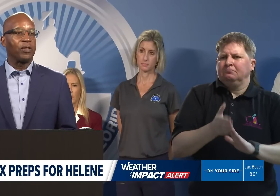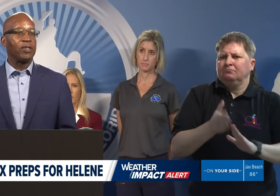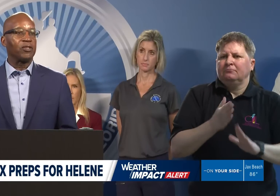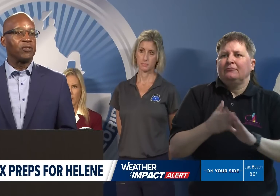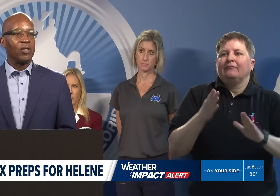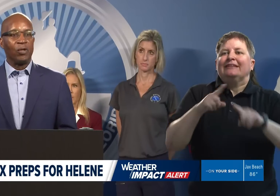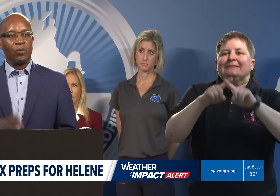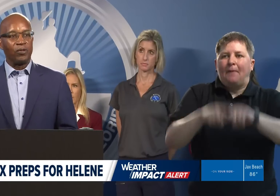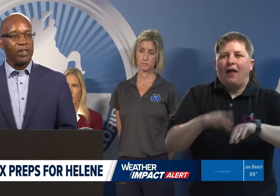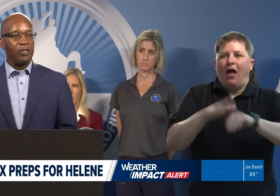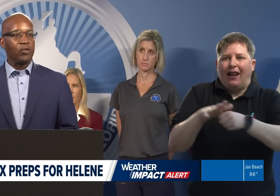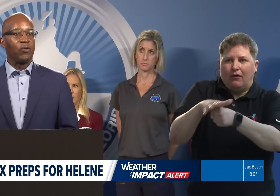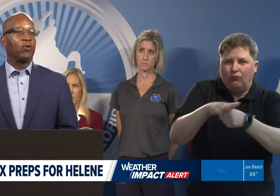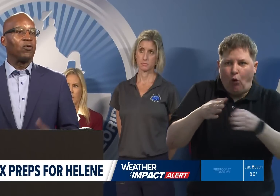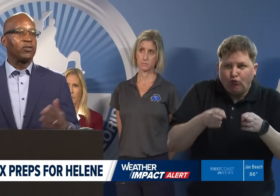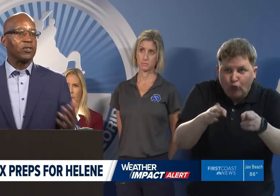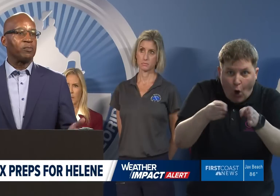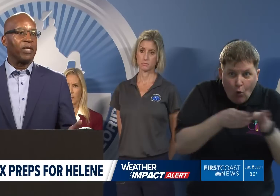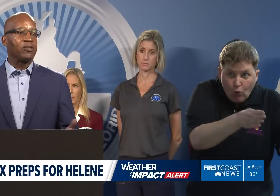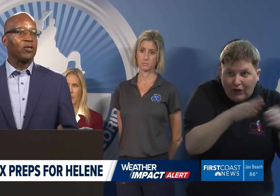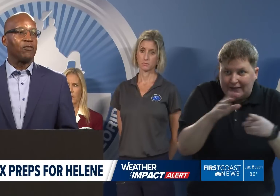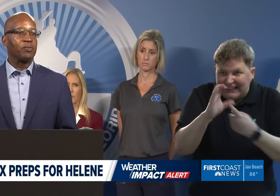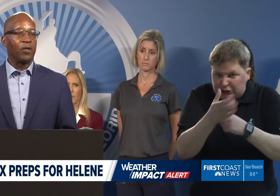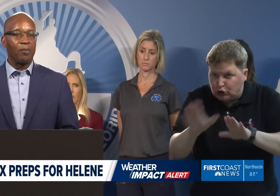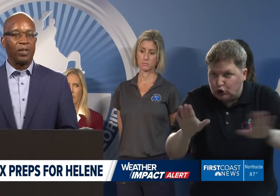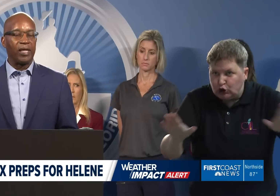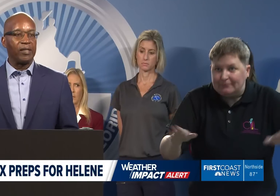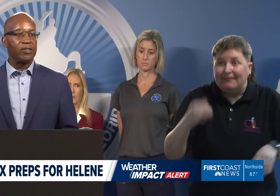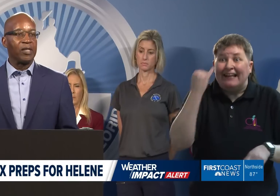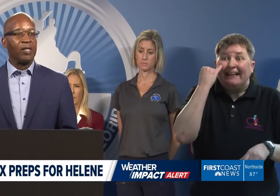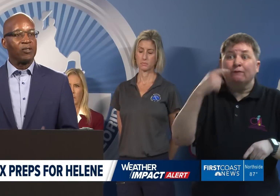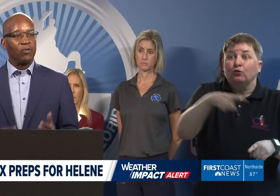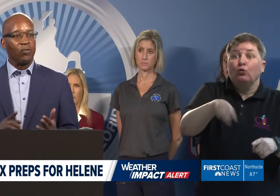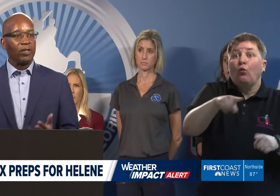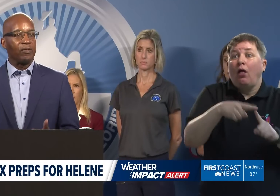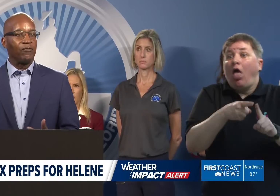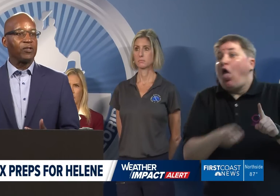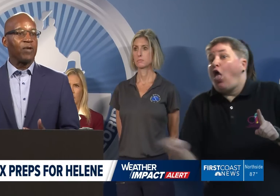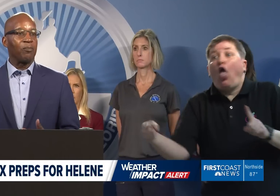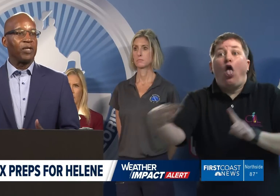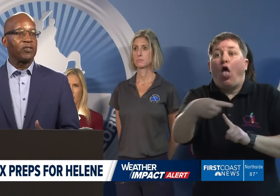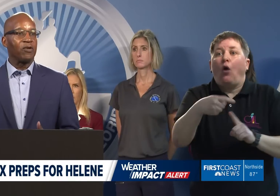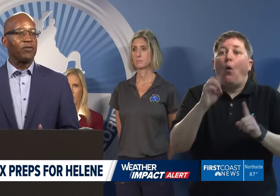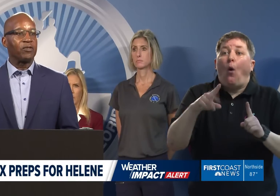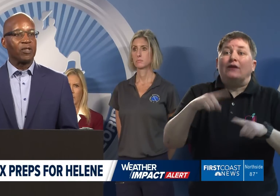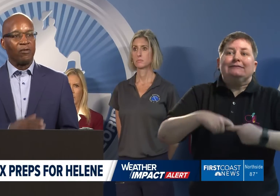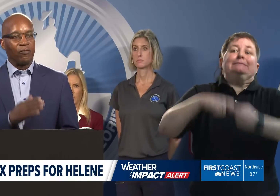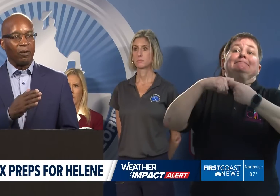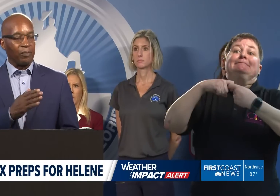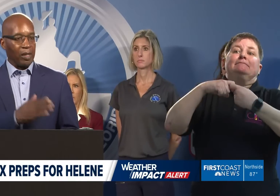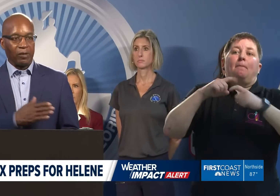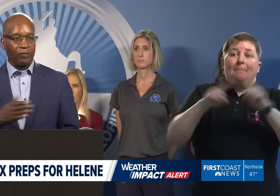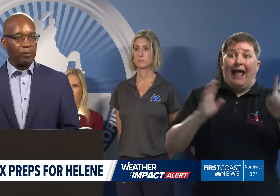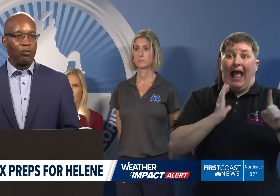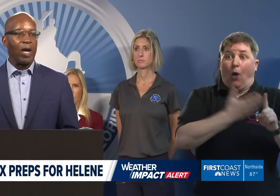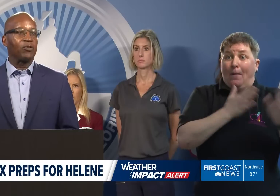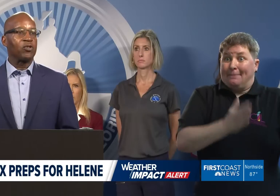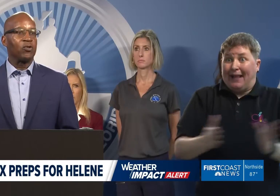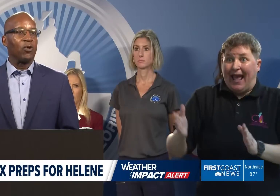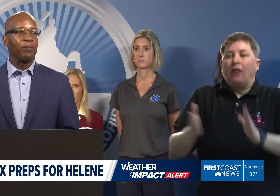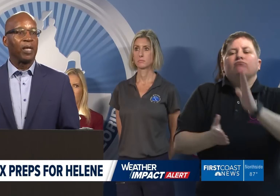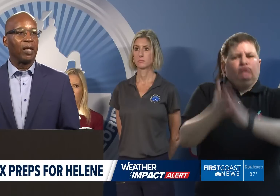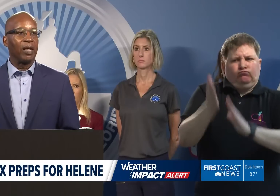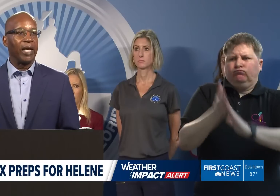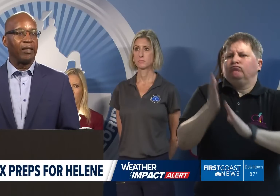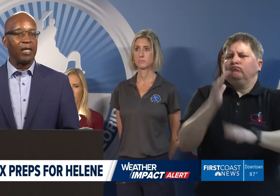weather and road conditions, we'll detour or suspend service. But our plan is to run the fixed route bus service from throughout